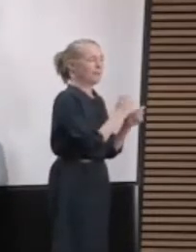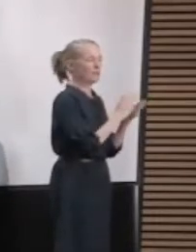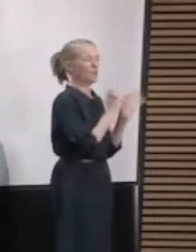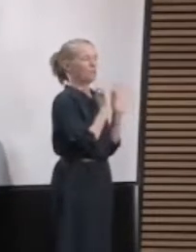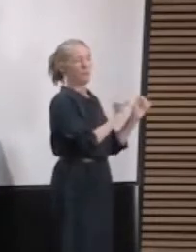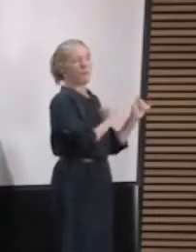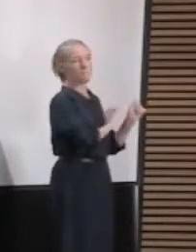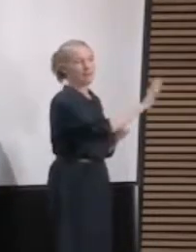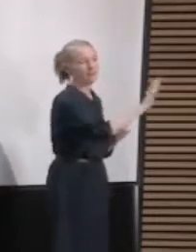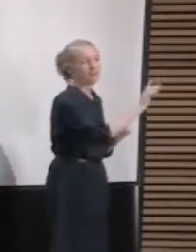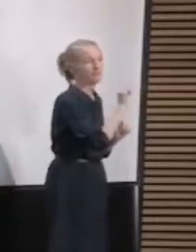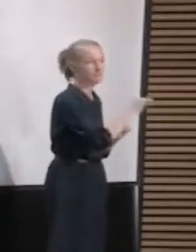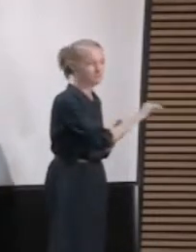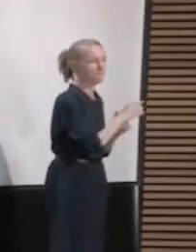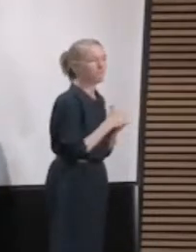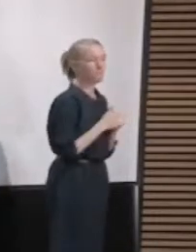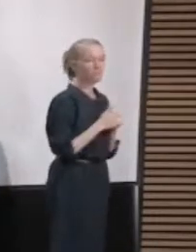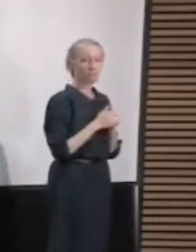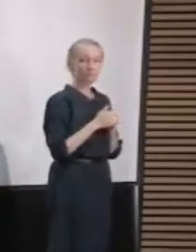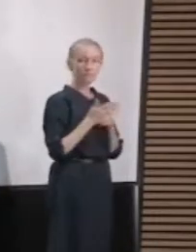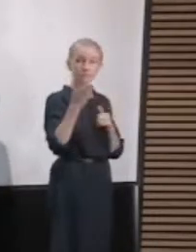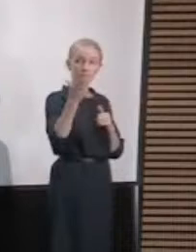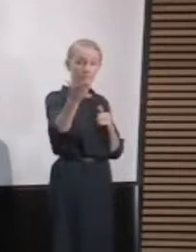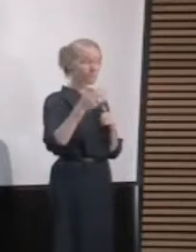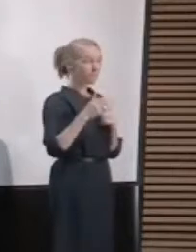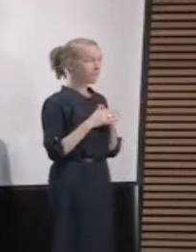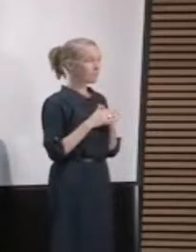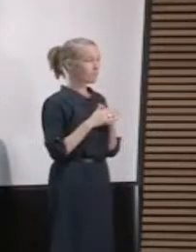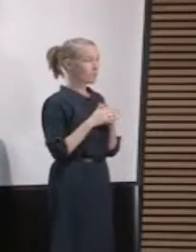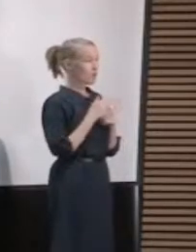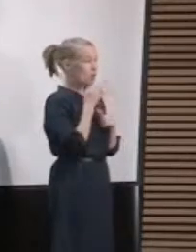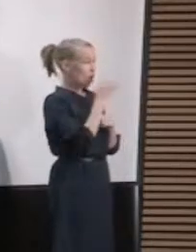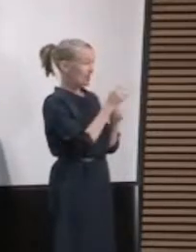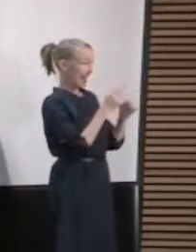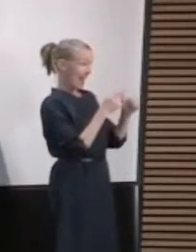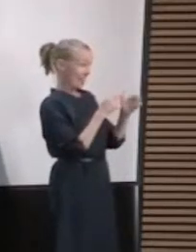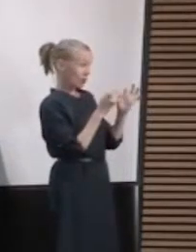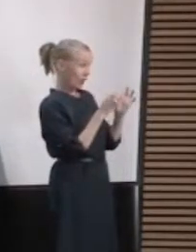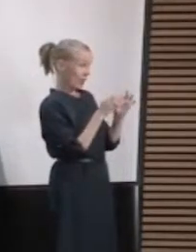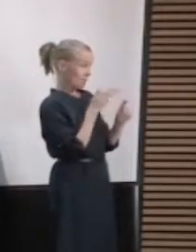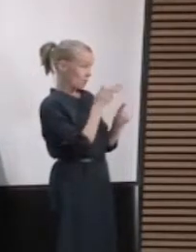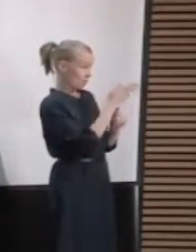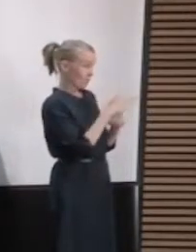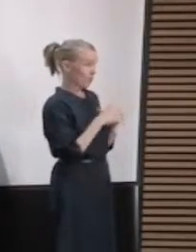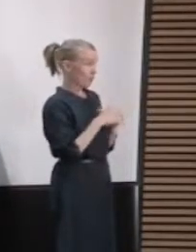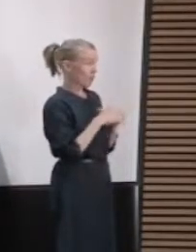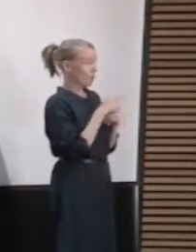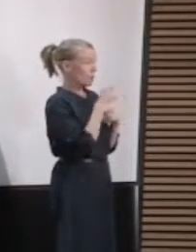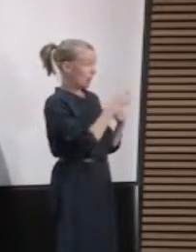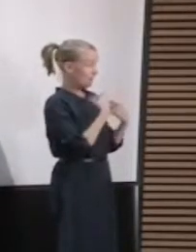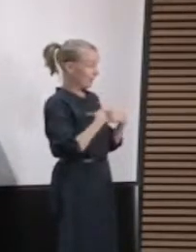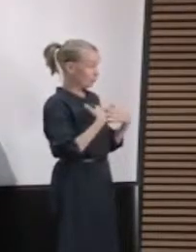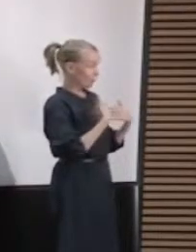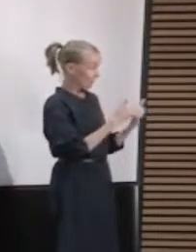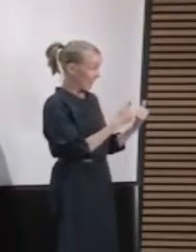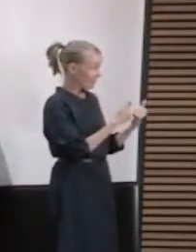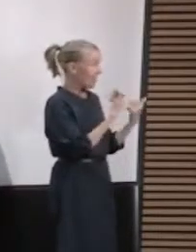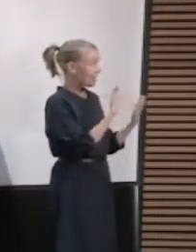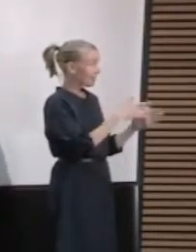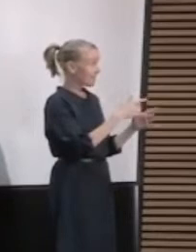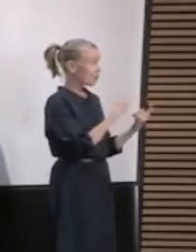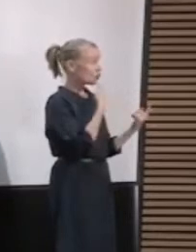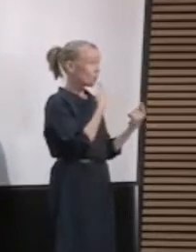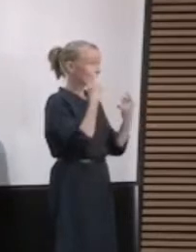that, Dr. Bloomfield, have you gotten to the bottom of why your ministry told the health minister several weeks ago that there was weekly testing at the Jet